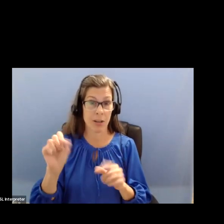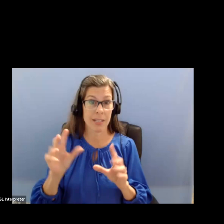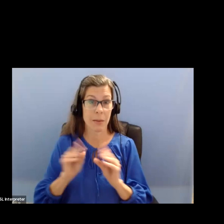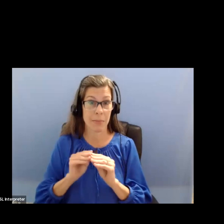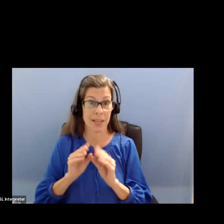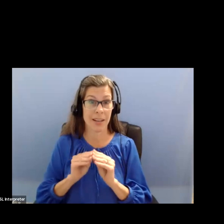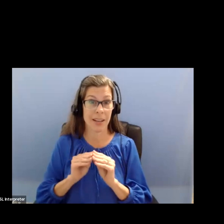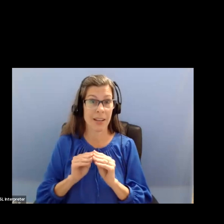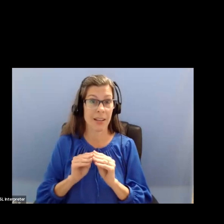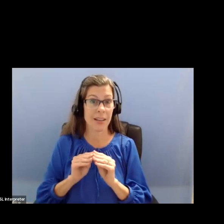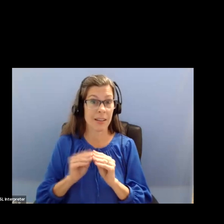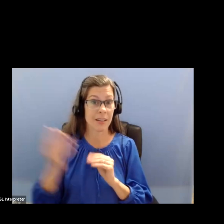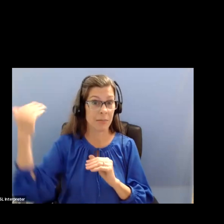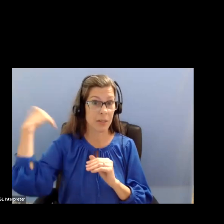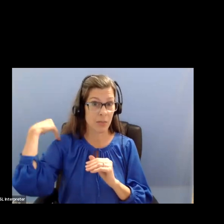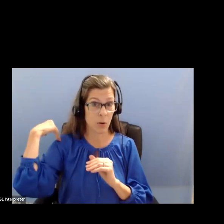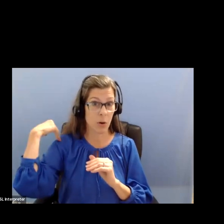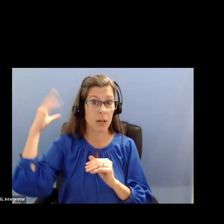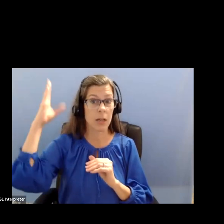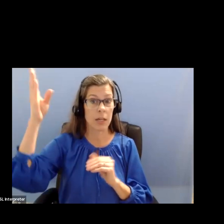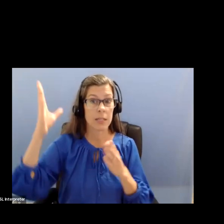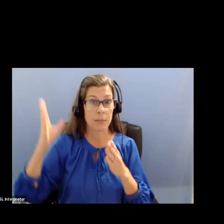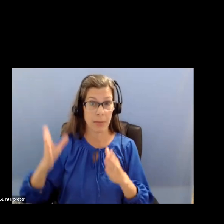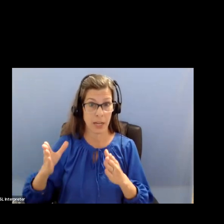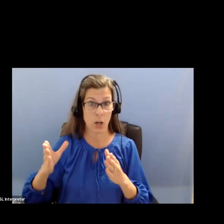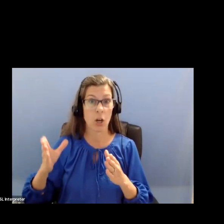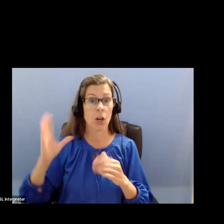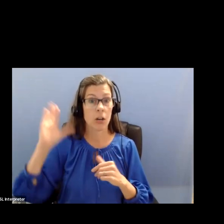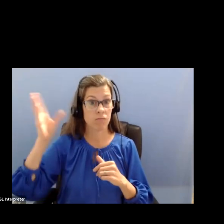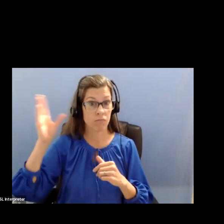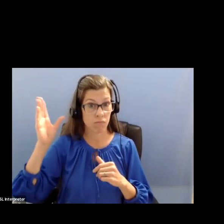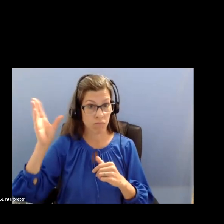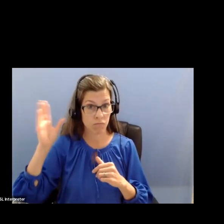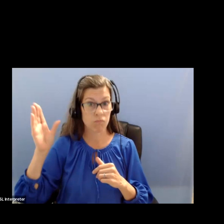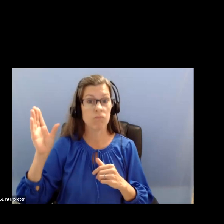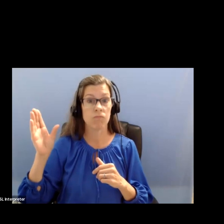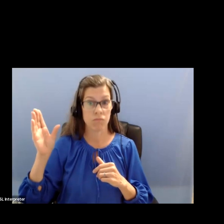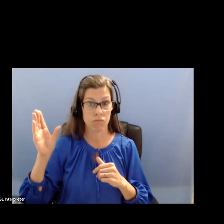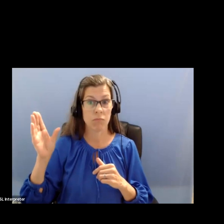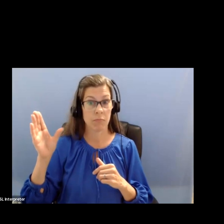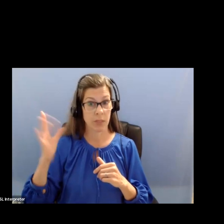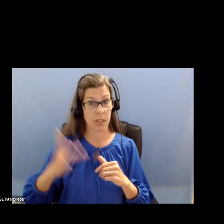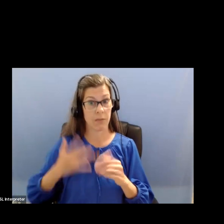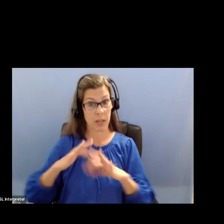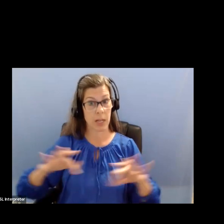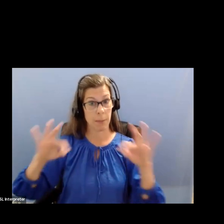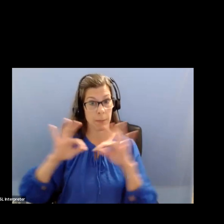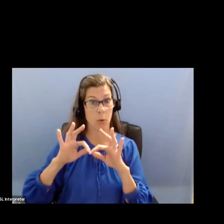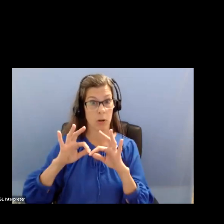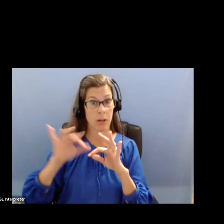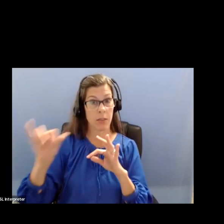having a speaker do a presentation at a subsequent meeting, and I thought it was really important that that person have some